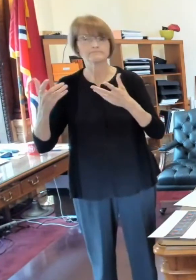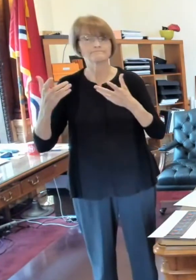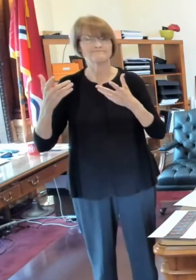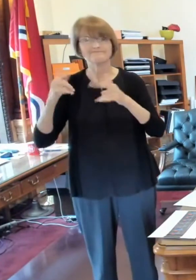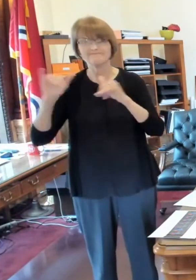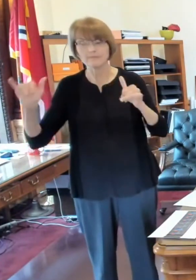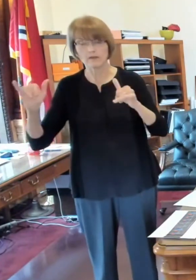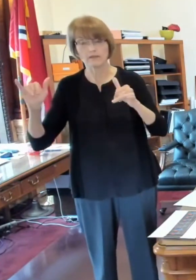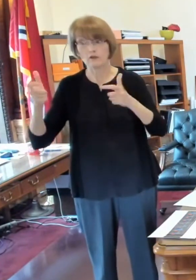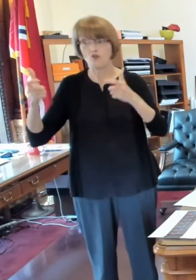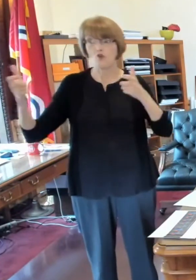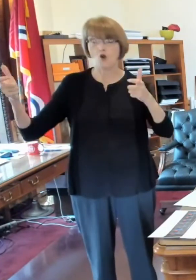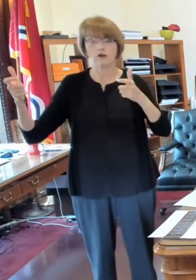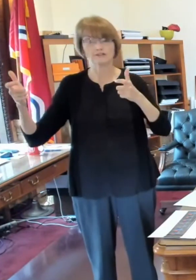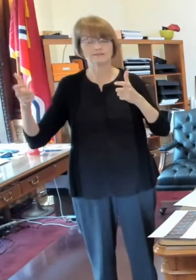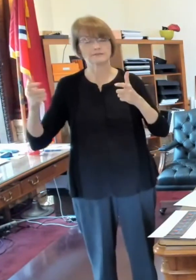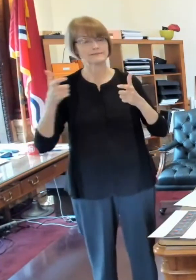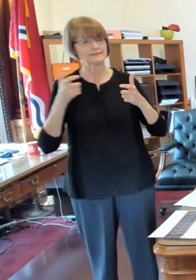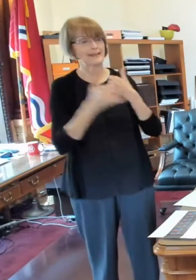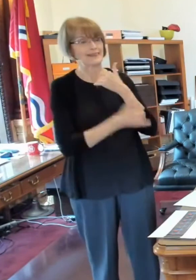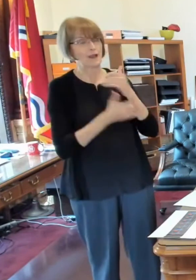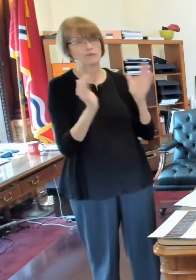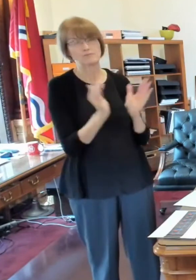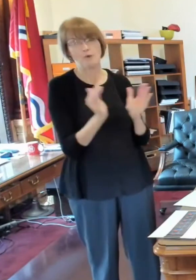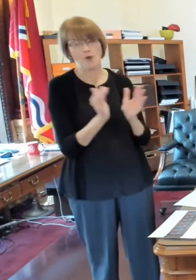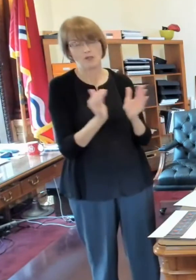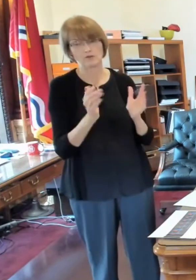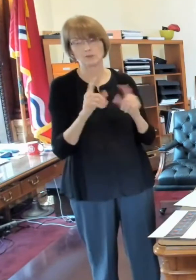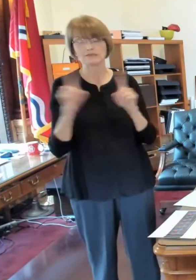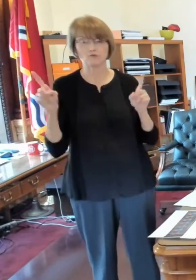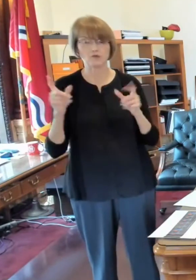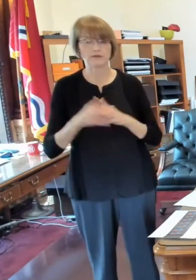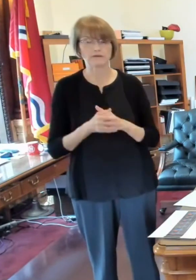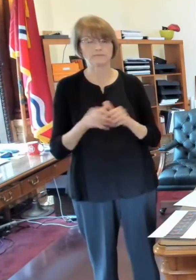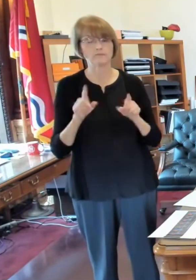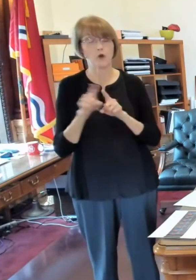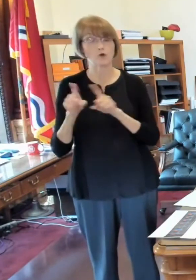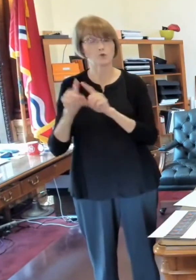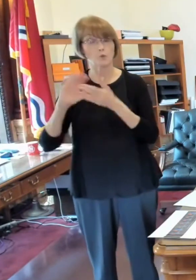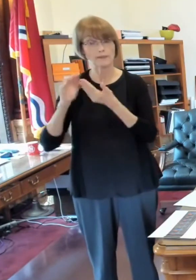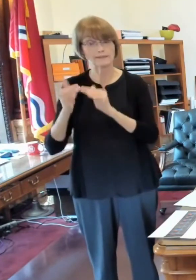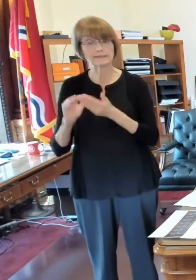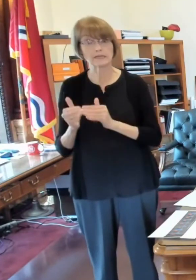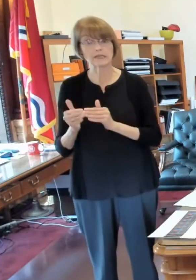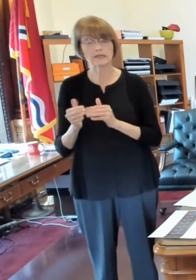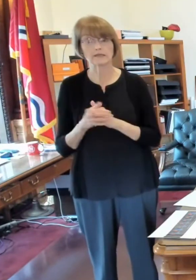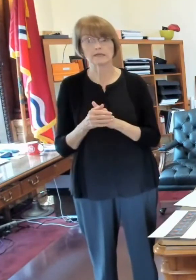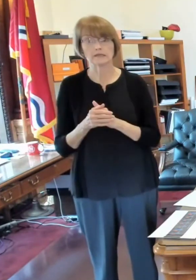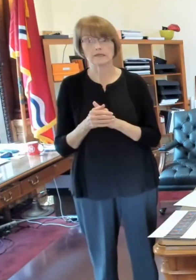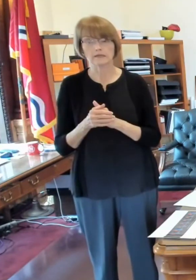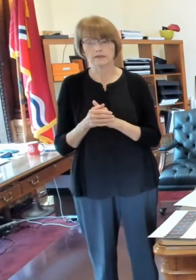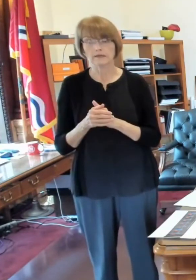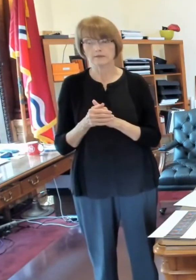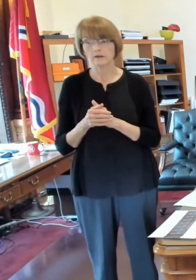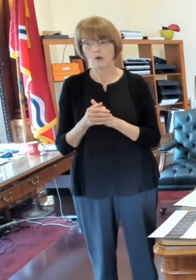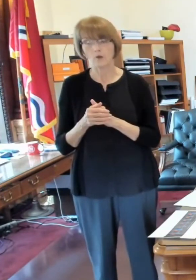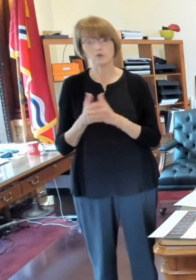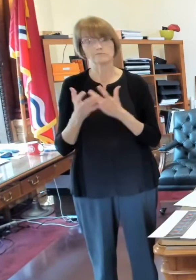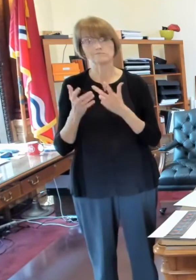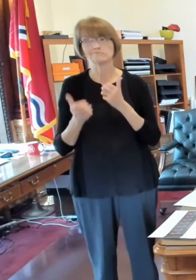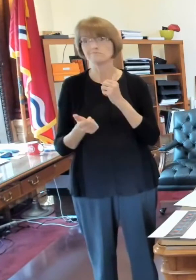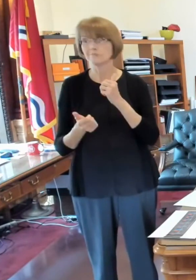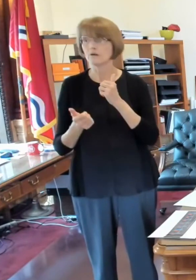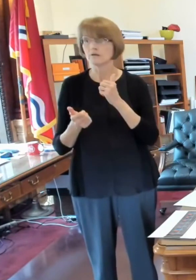know, we're just a little bit different in that regard. We also, in the city, it's a little denser environment in